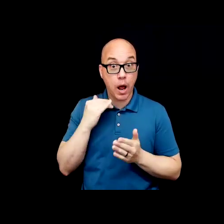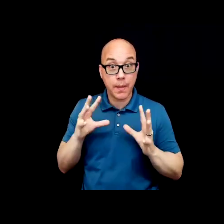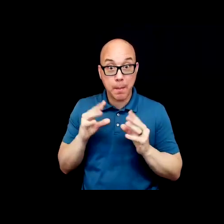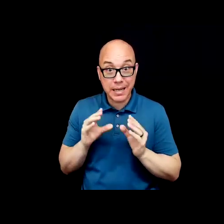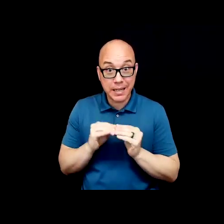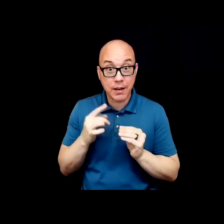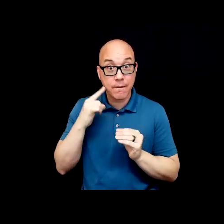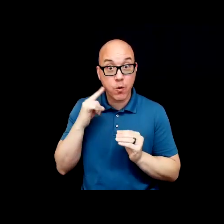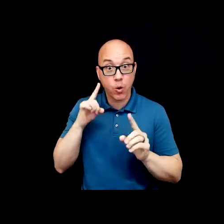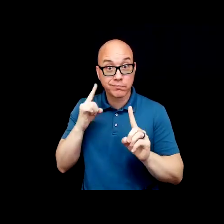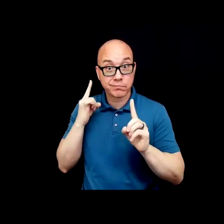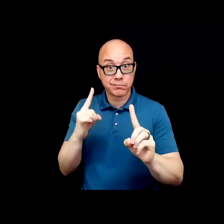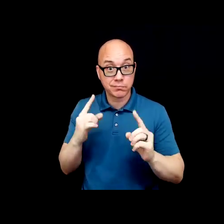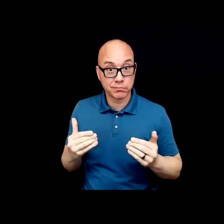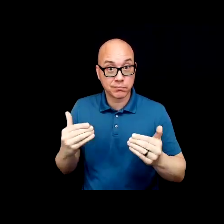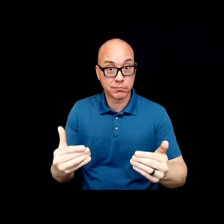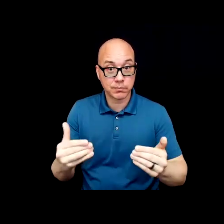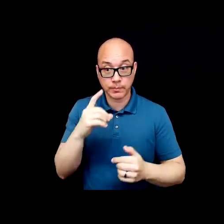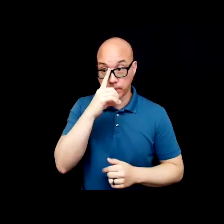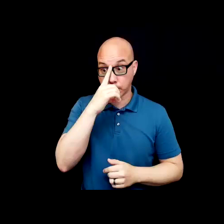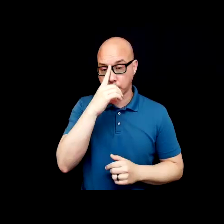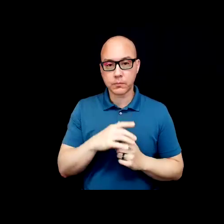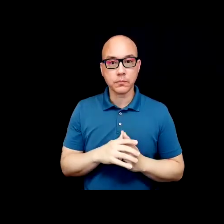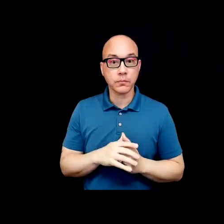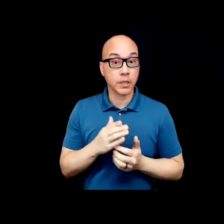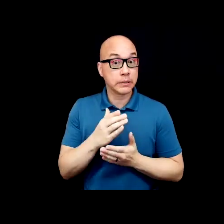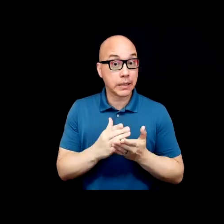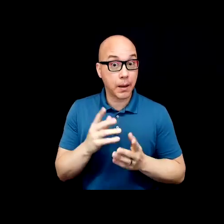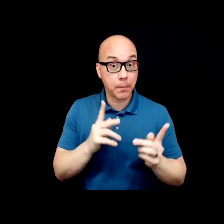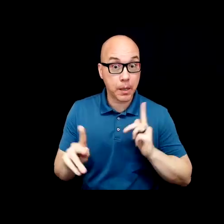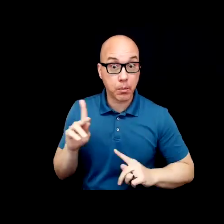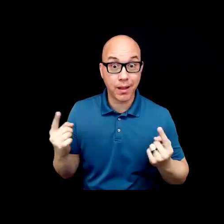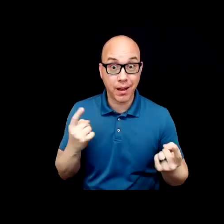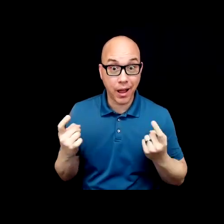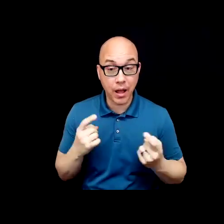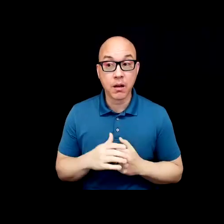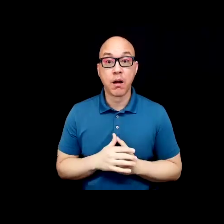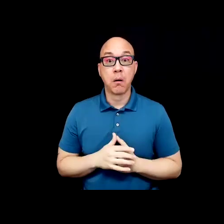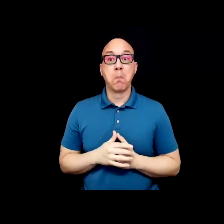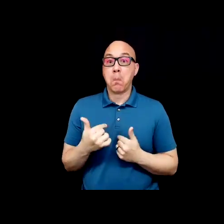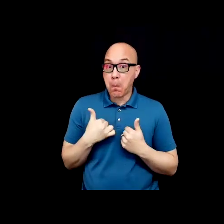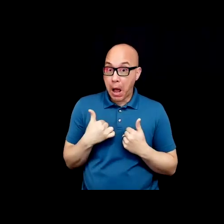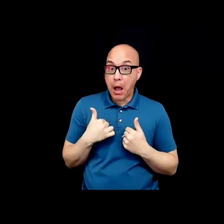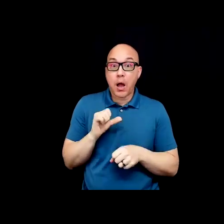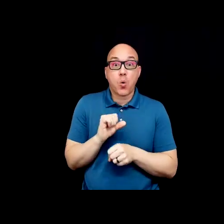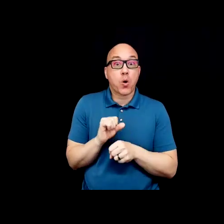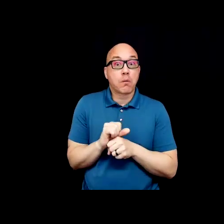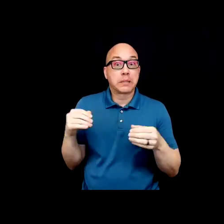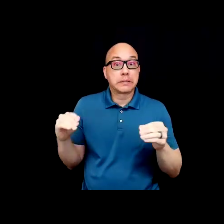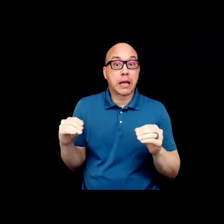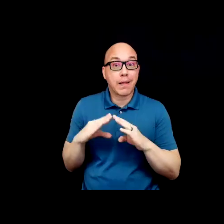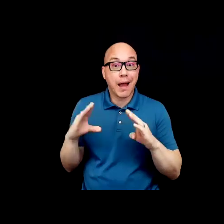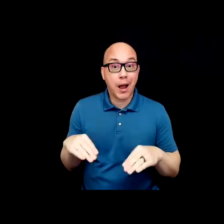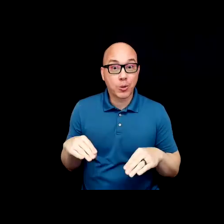of the mission of your business. I've had people ask about, hey, I am a realtor, or I am in the business